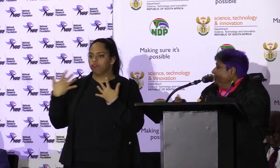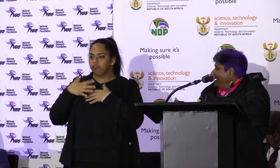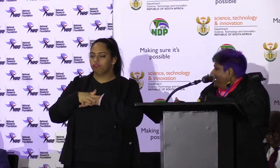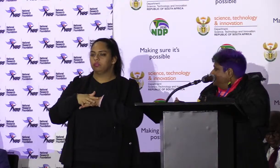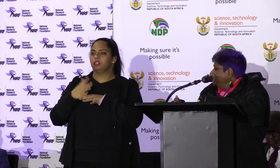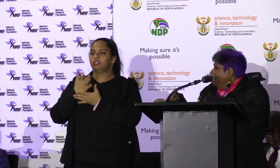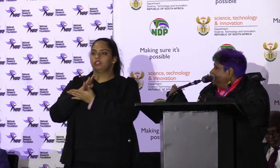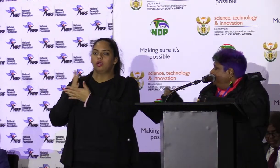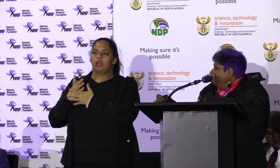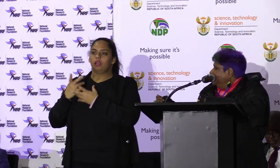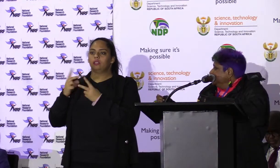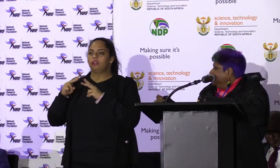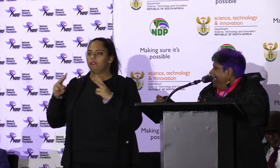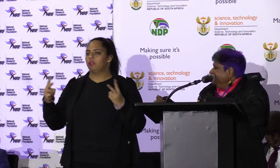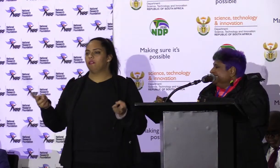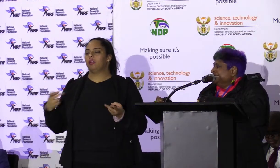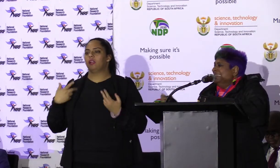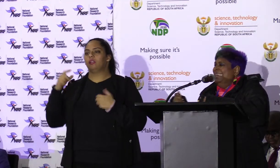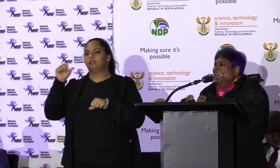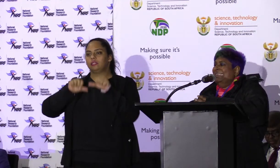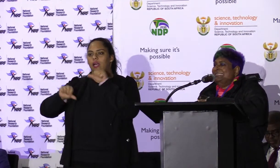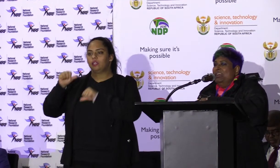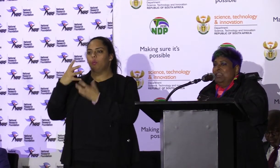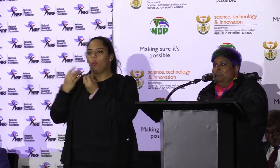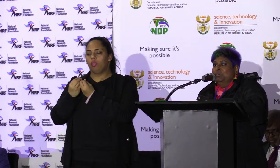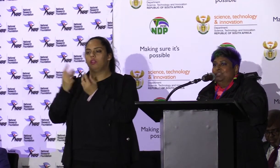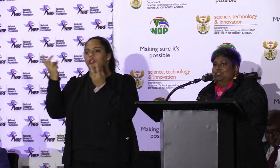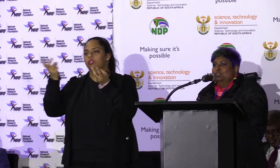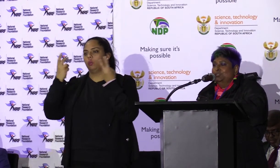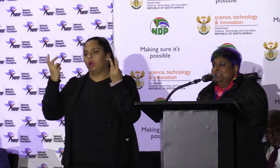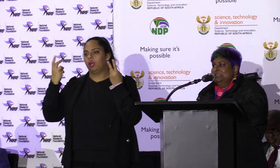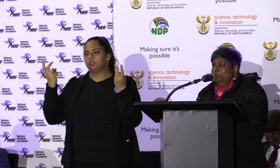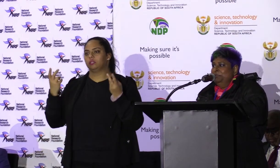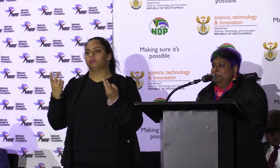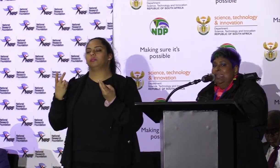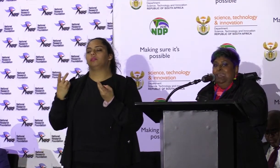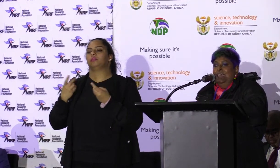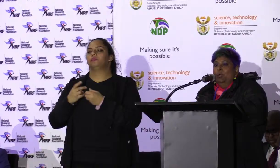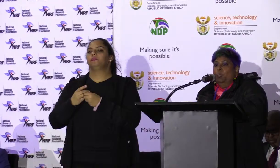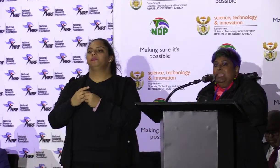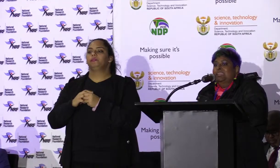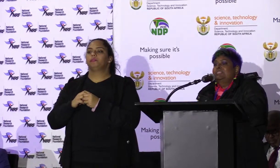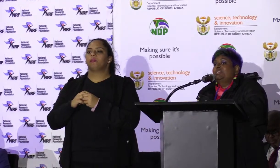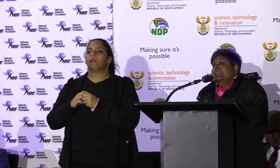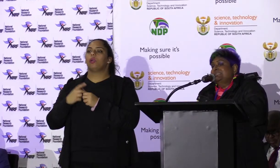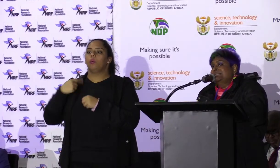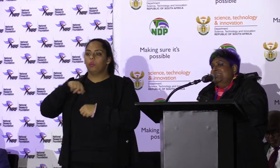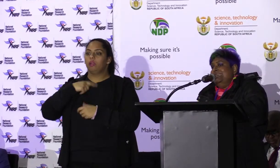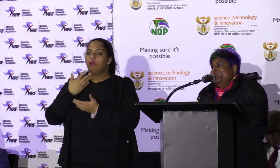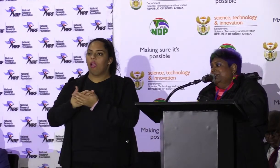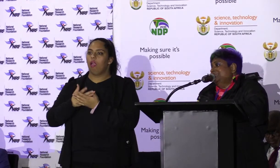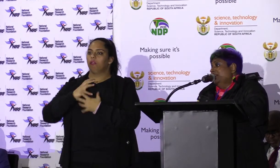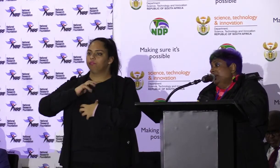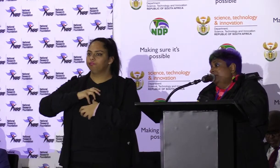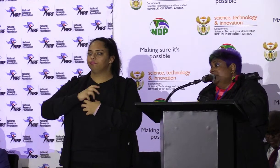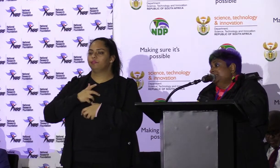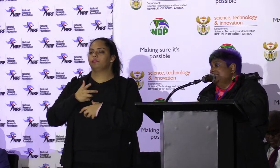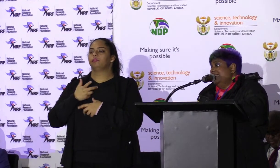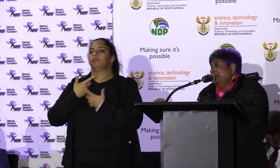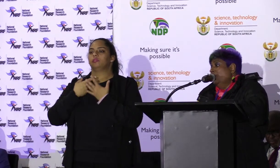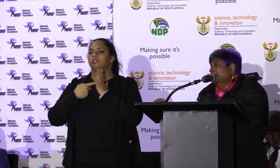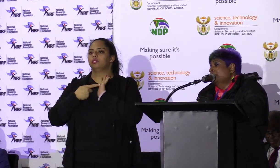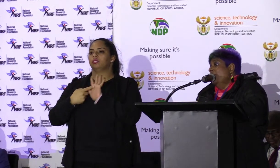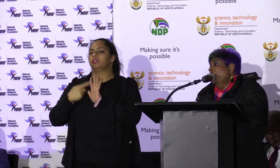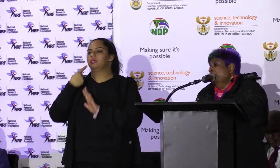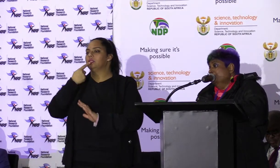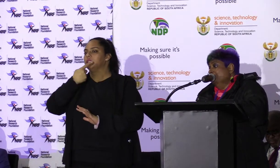able to showcase South African science and South African tourism. We can justly, as South